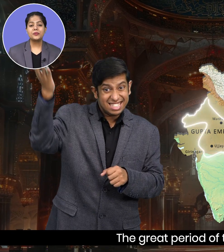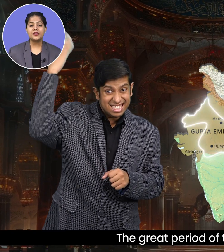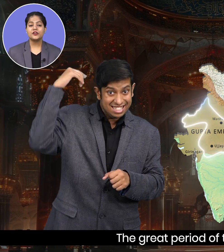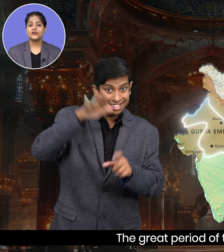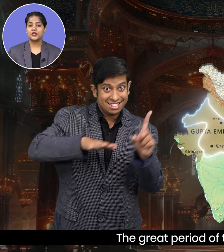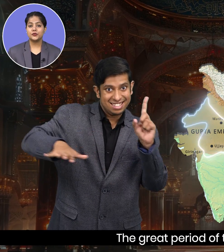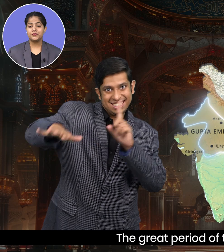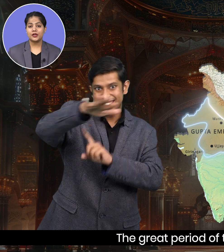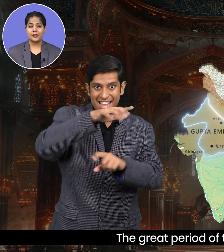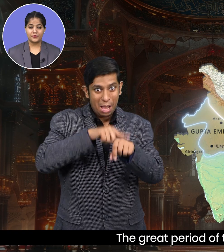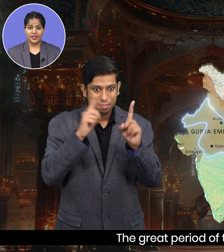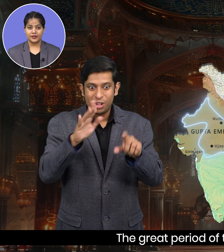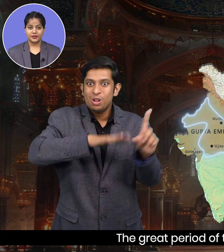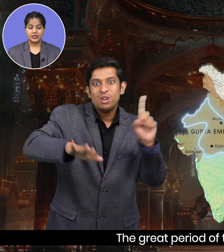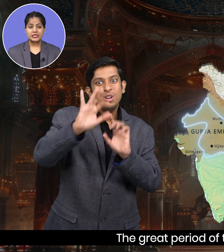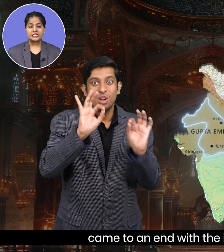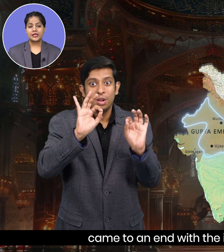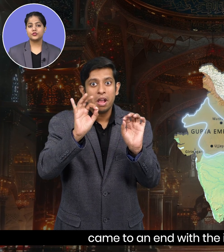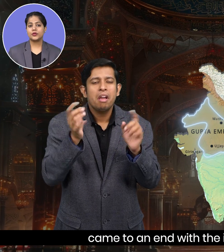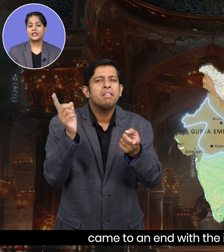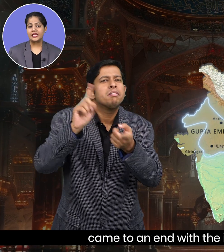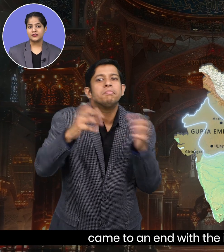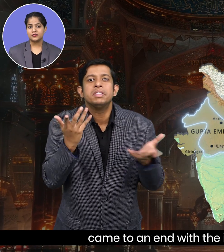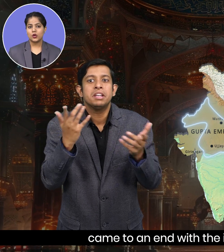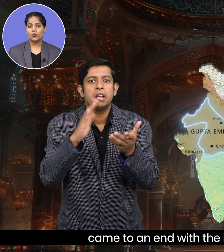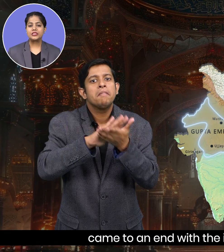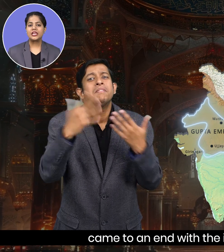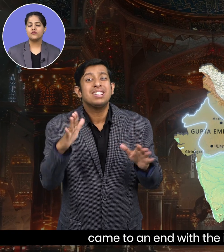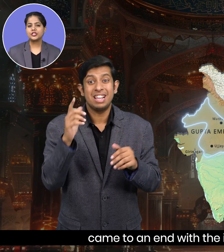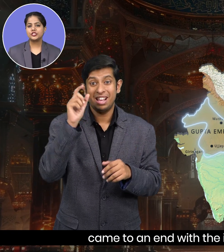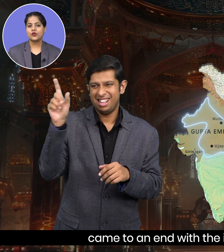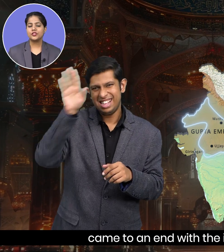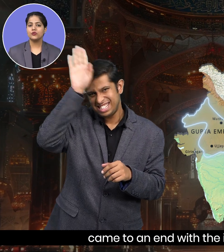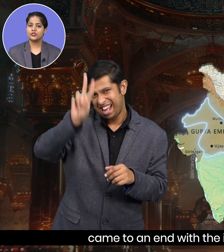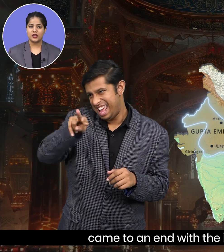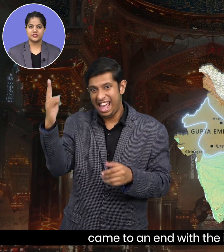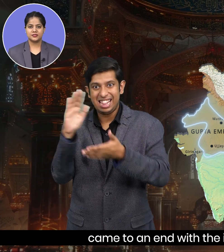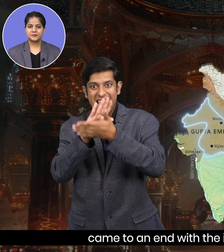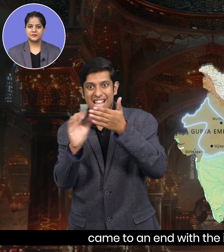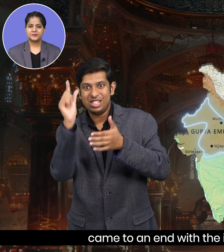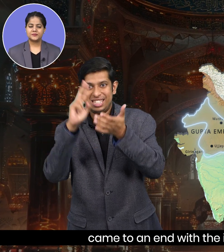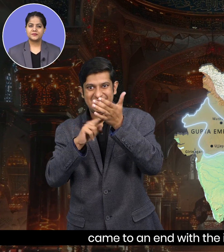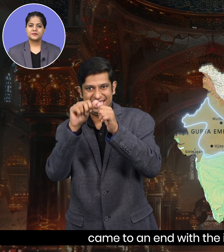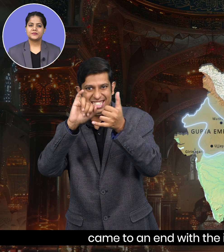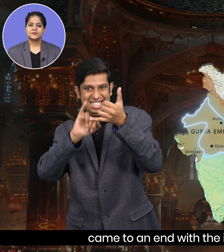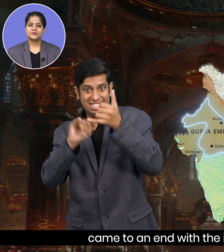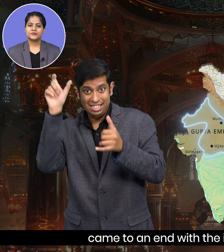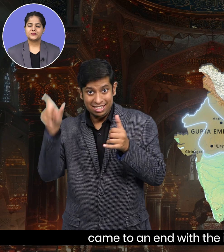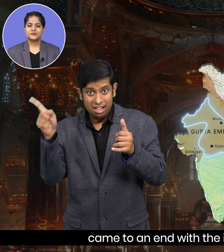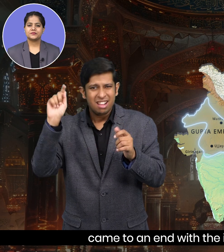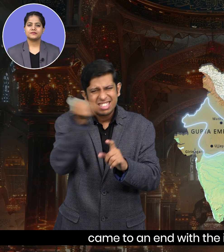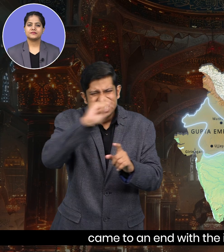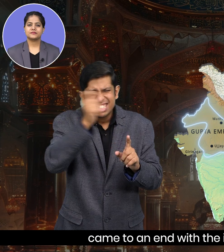The great period of the Gupta Empire came to an end with the invasion of the Hunas.